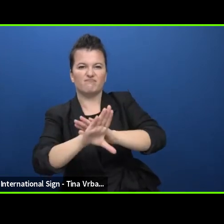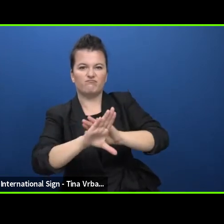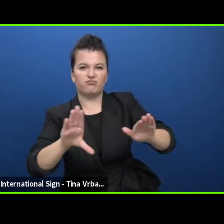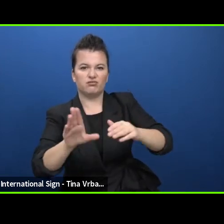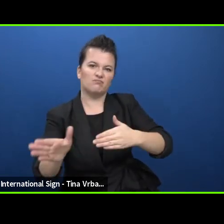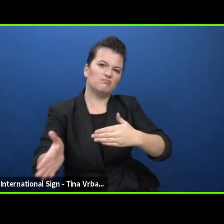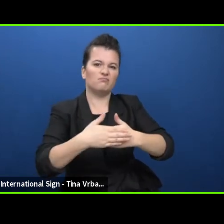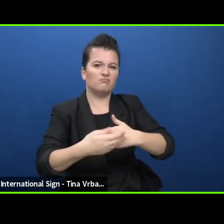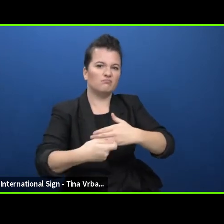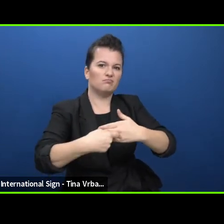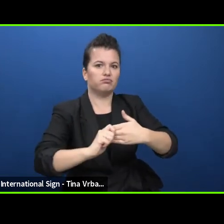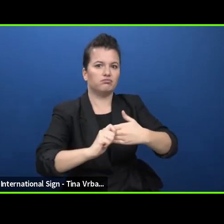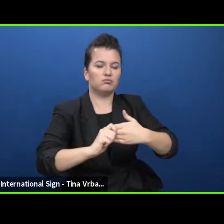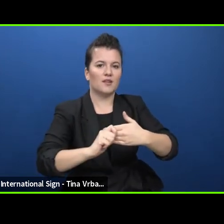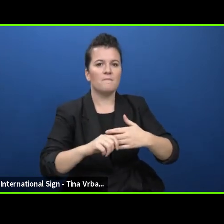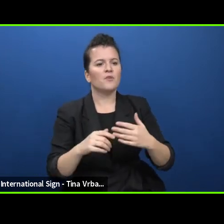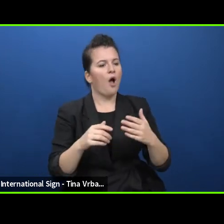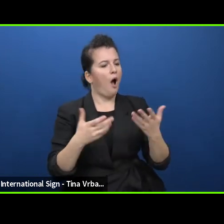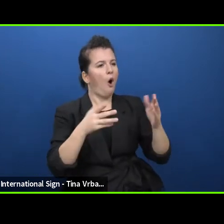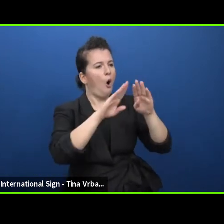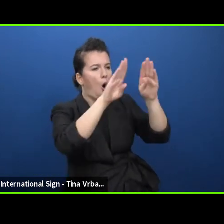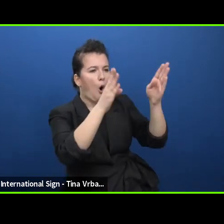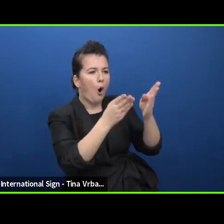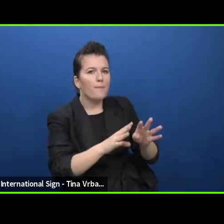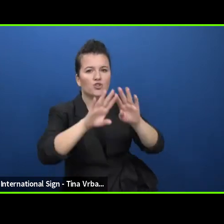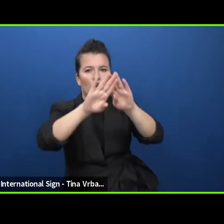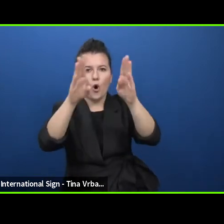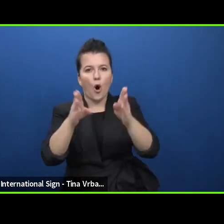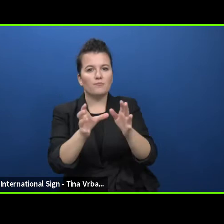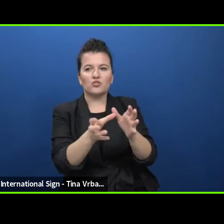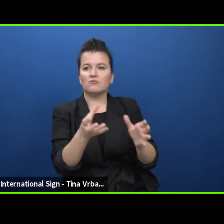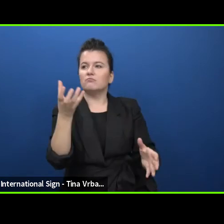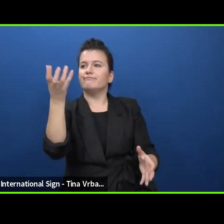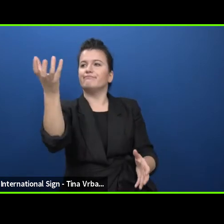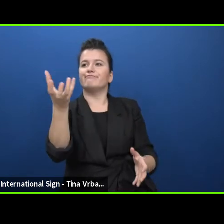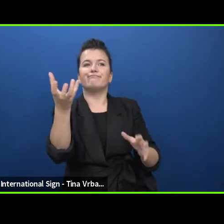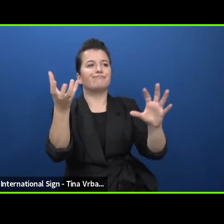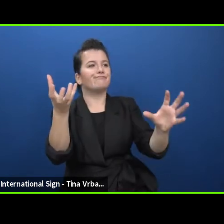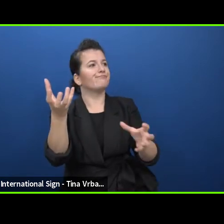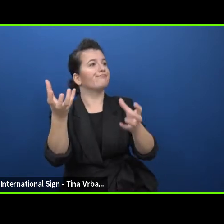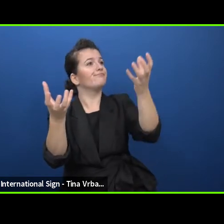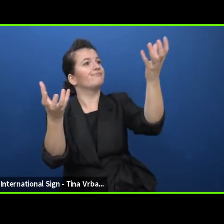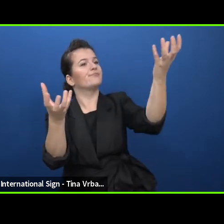floating in the weightless, seemingly material intellectual fluid.